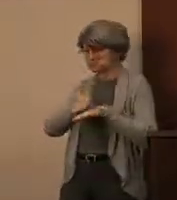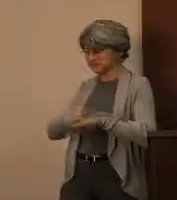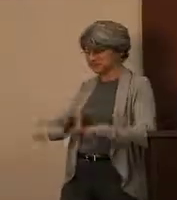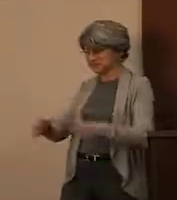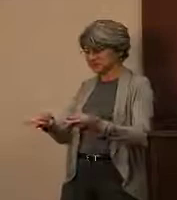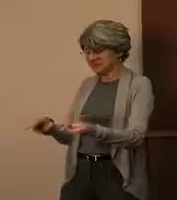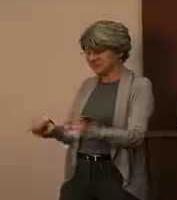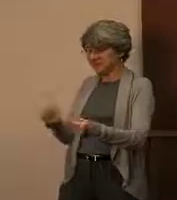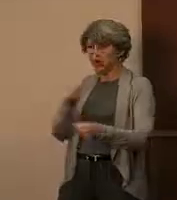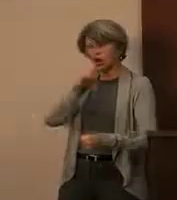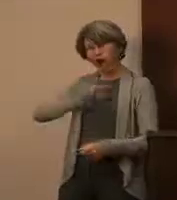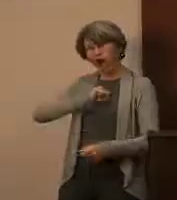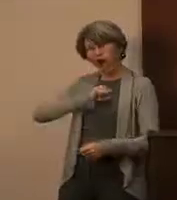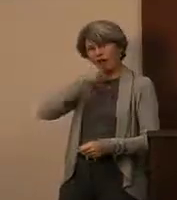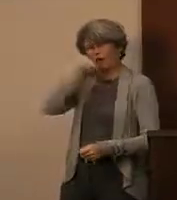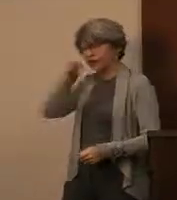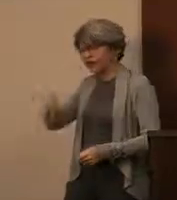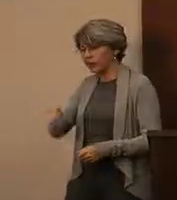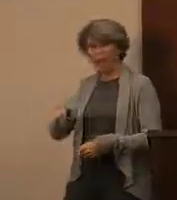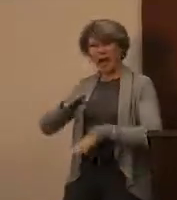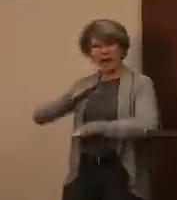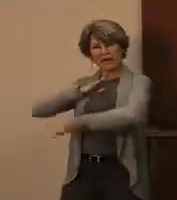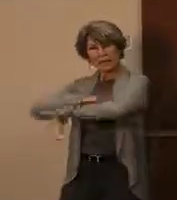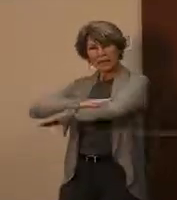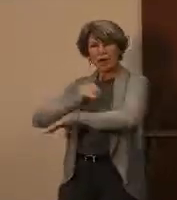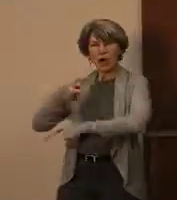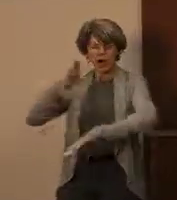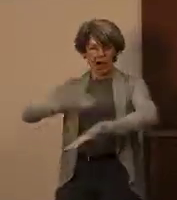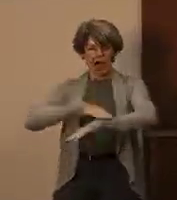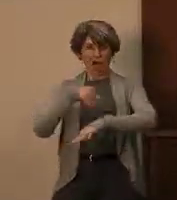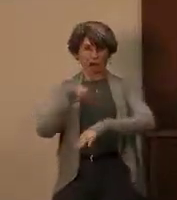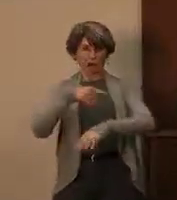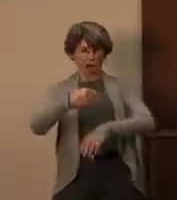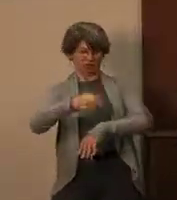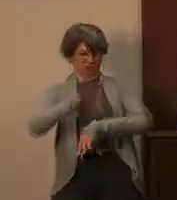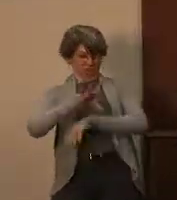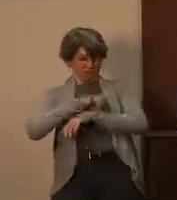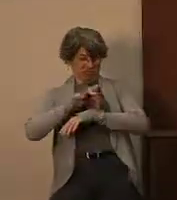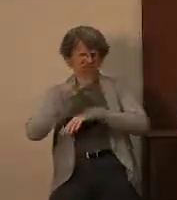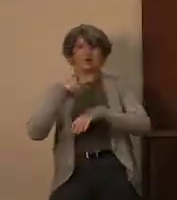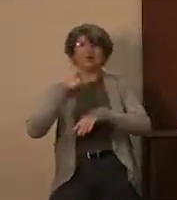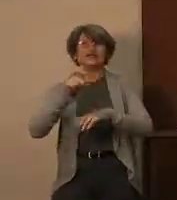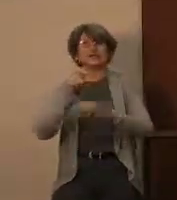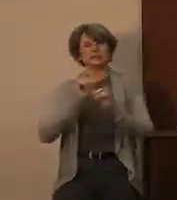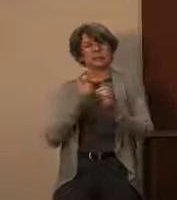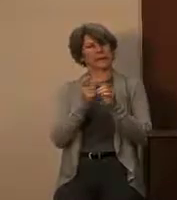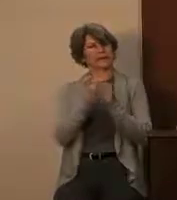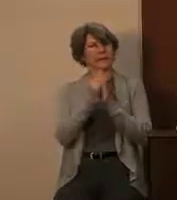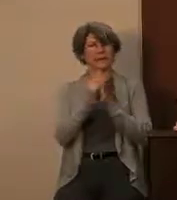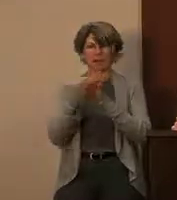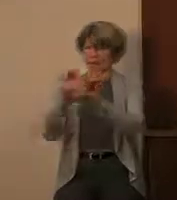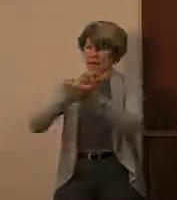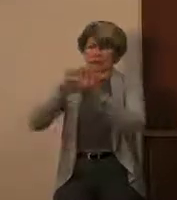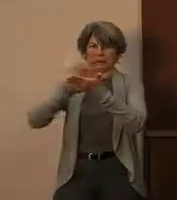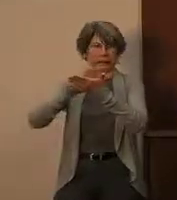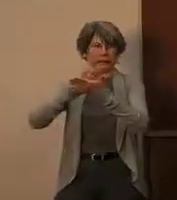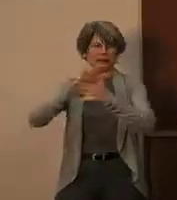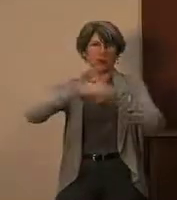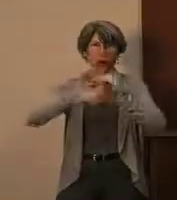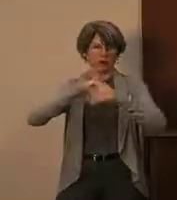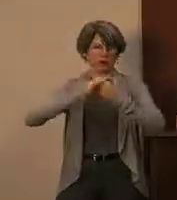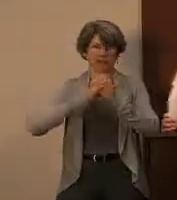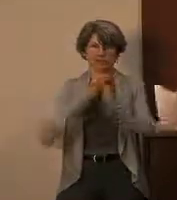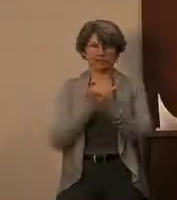if it's on a table or it's gotten on you, you need to immediately go wash your hands at that